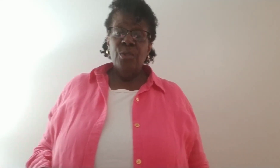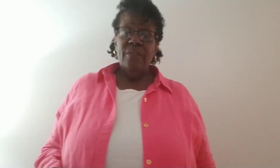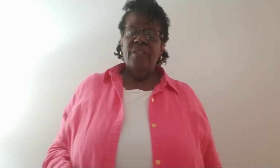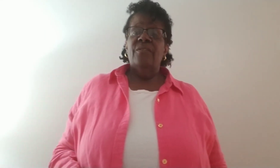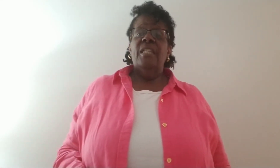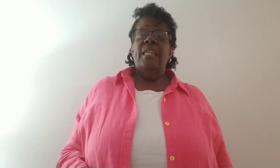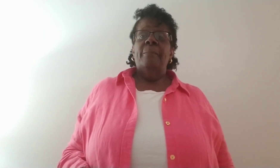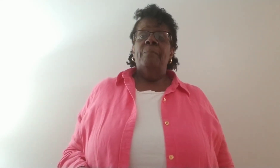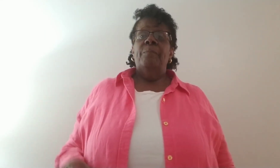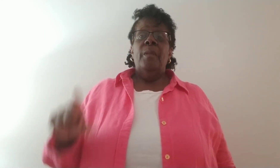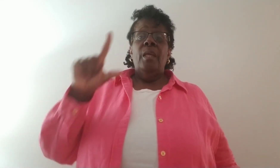20,315.